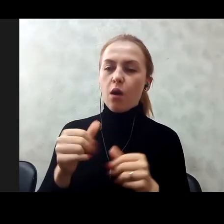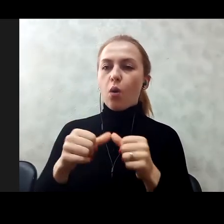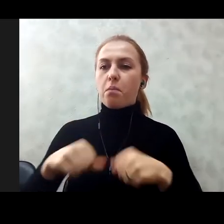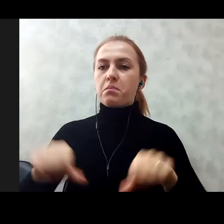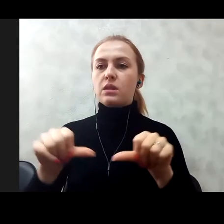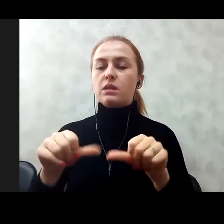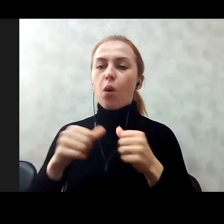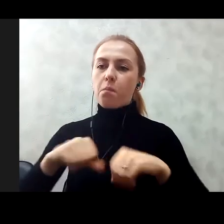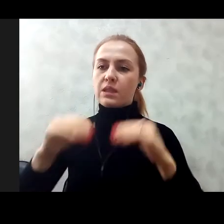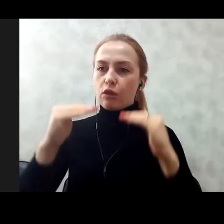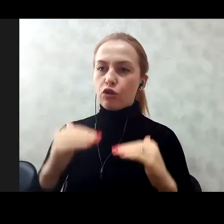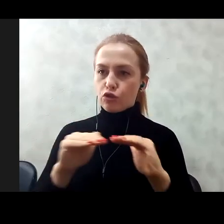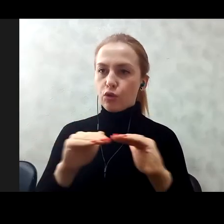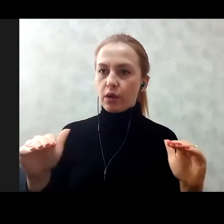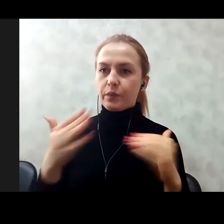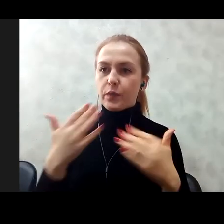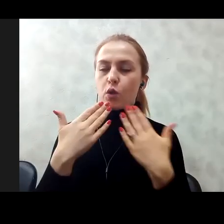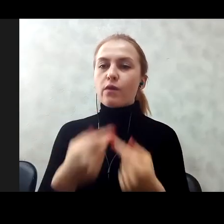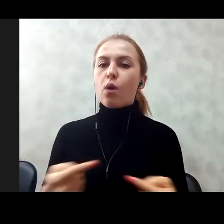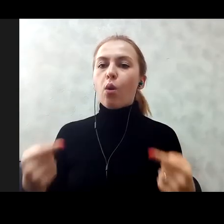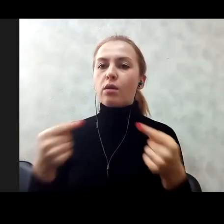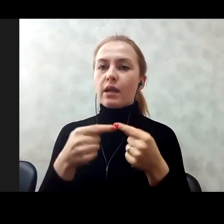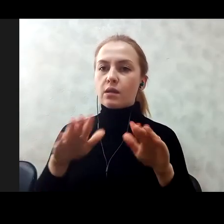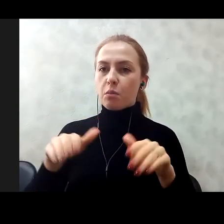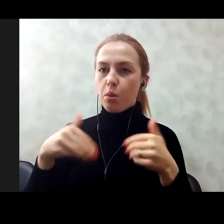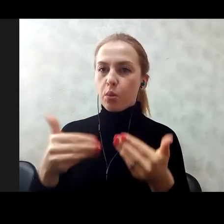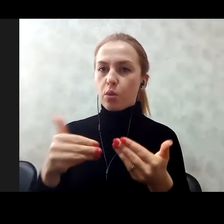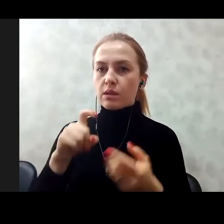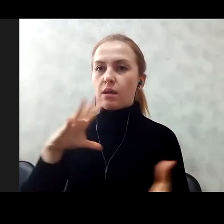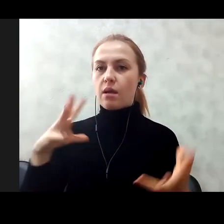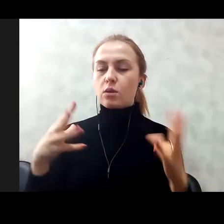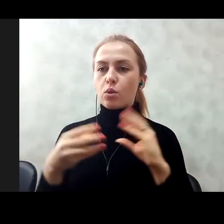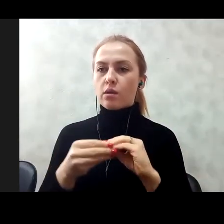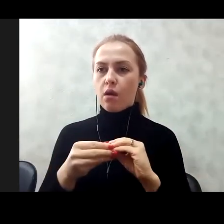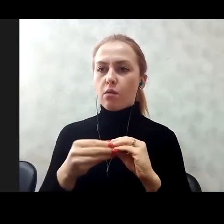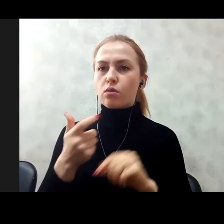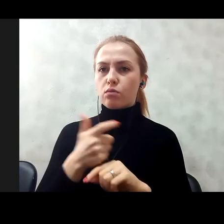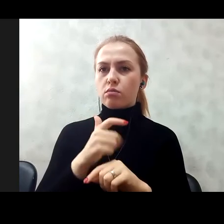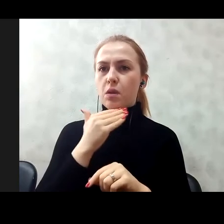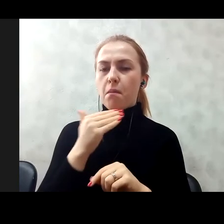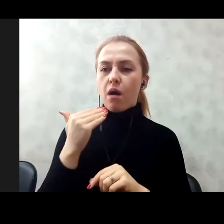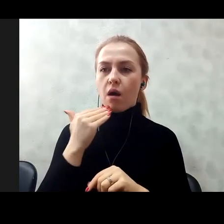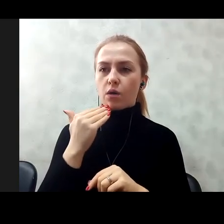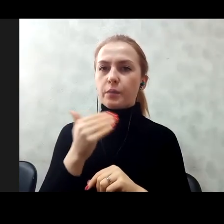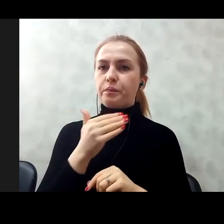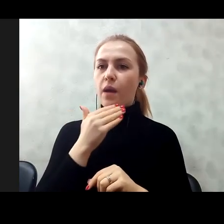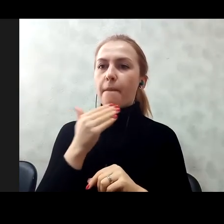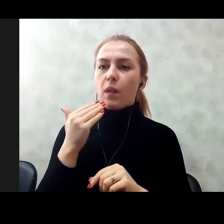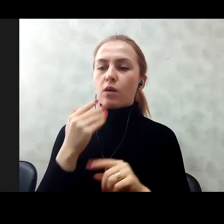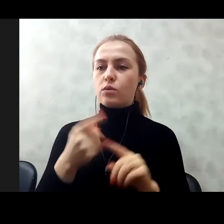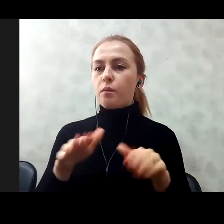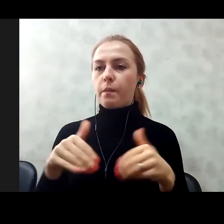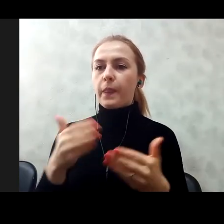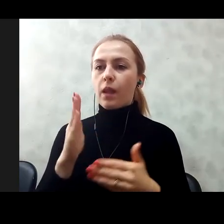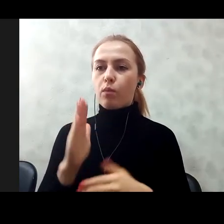So we will be working with you to make it happen. So